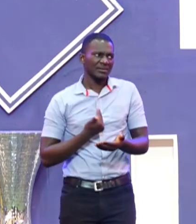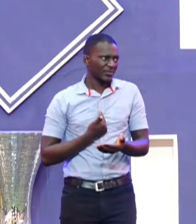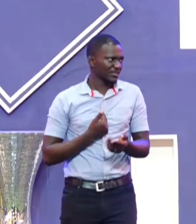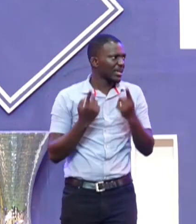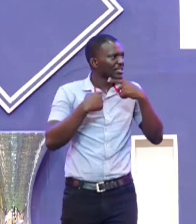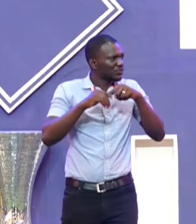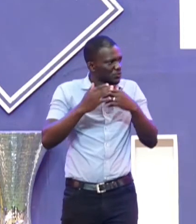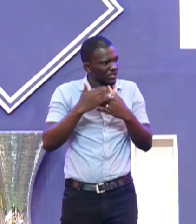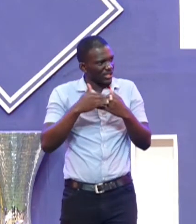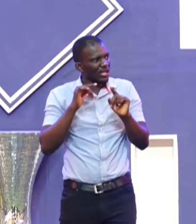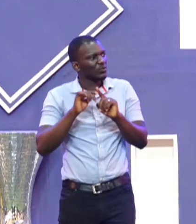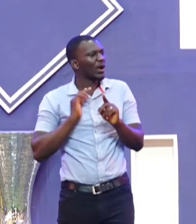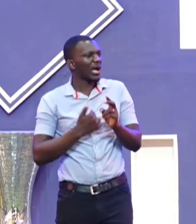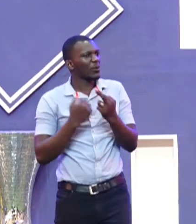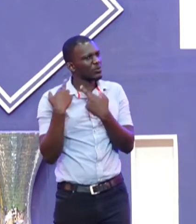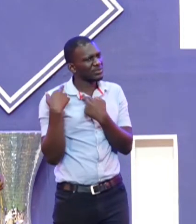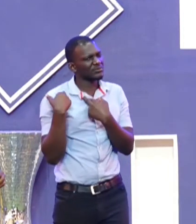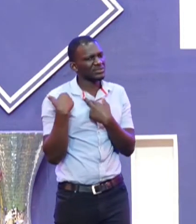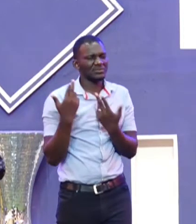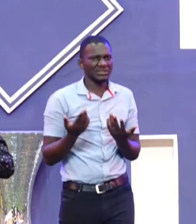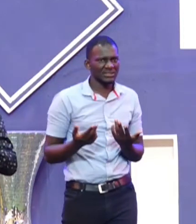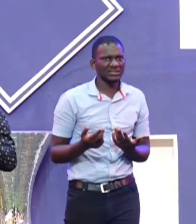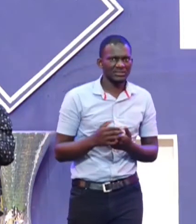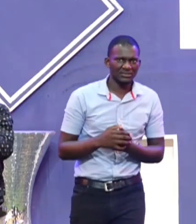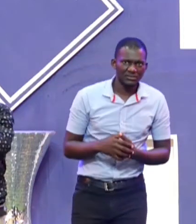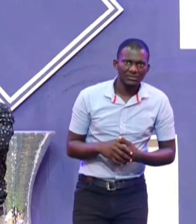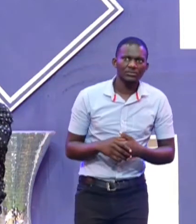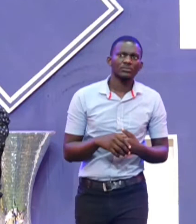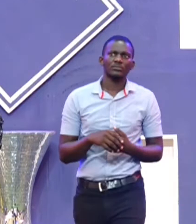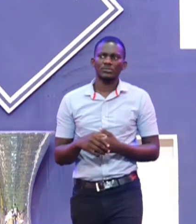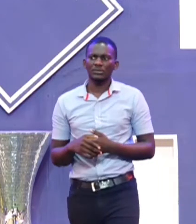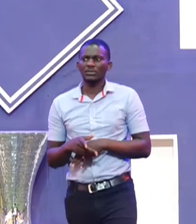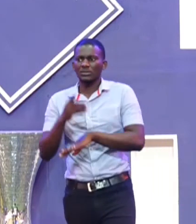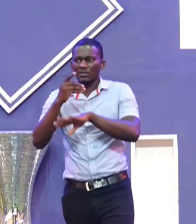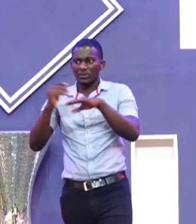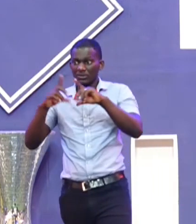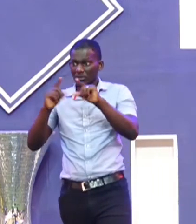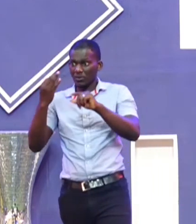tufayo kubuvunanyizibwa bwafe that we take responsibility and care about our sins ku chigambo